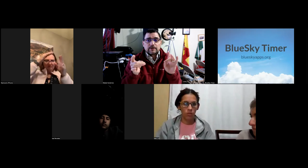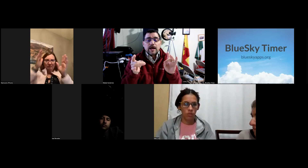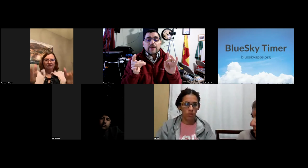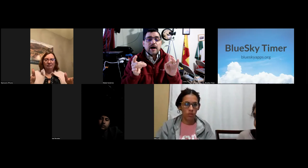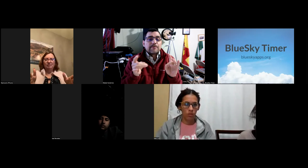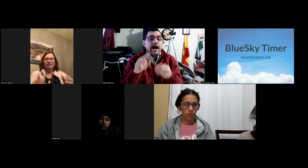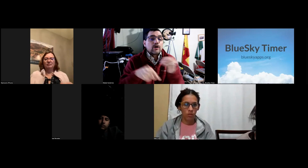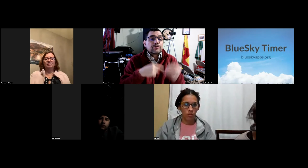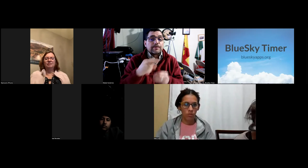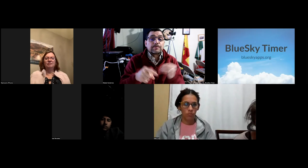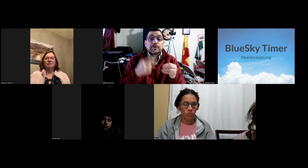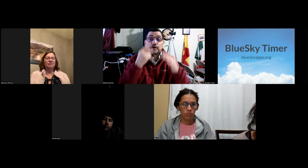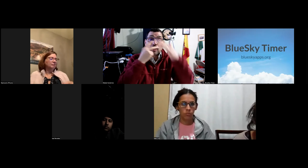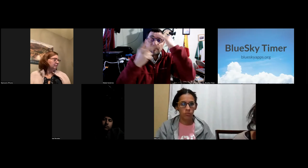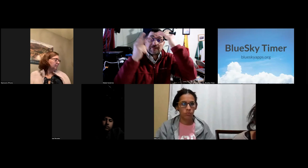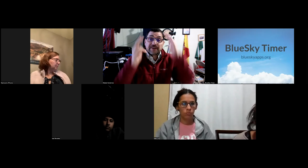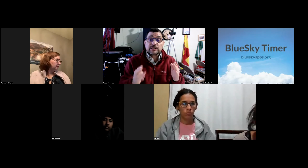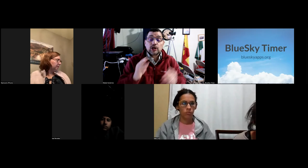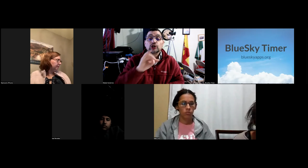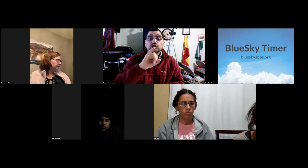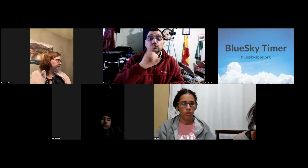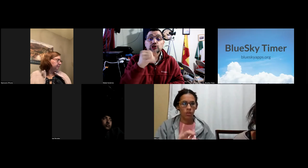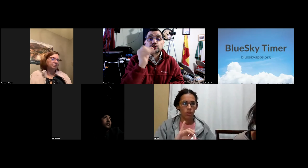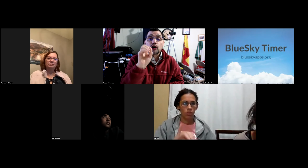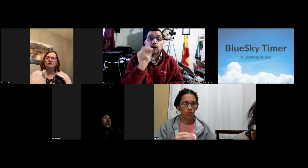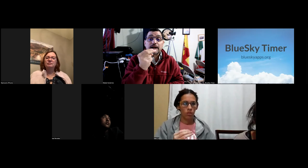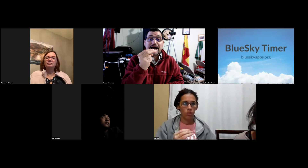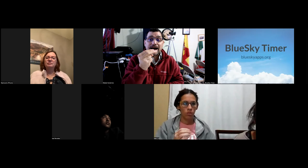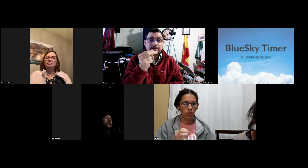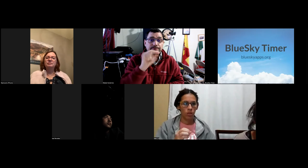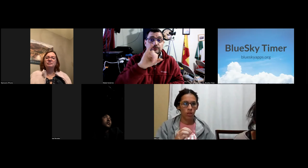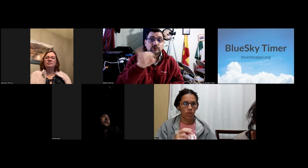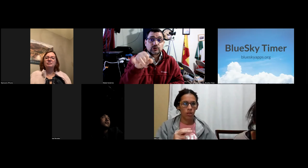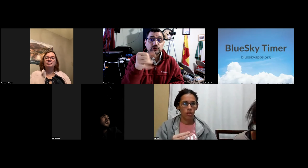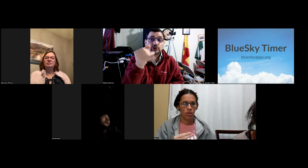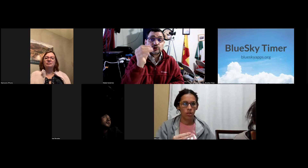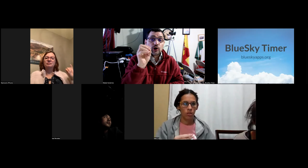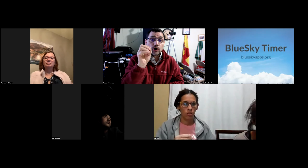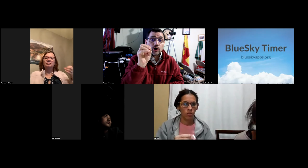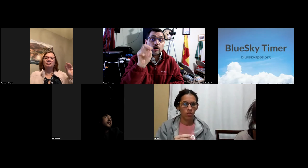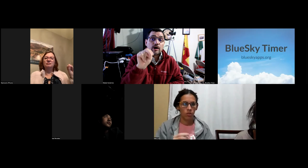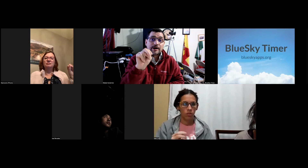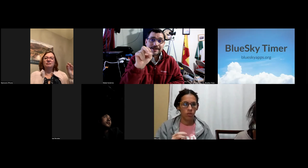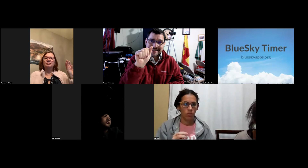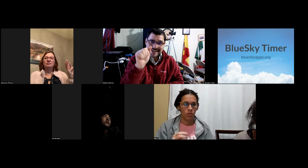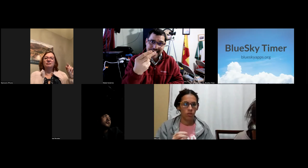story about the prophet Jonah.